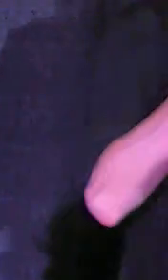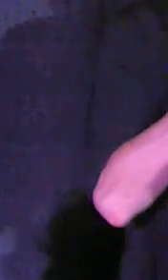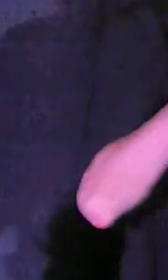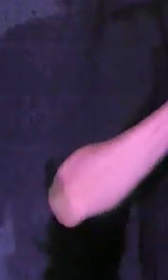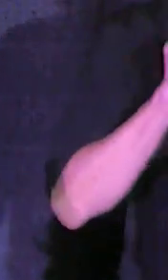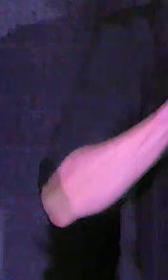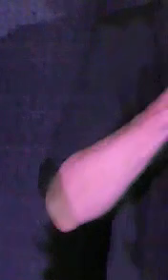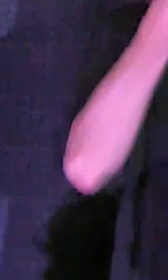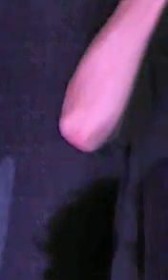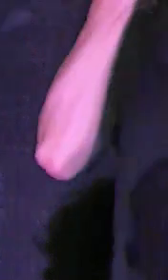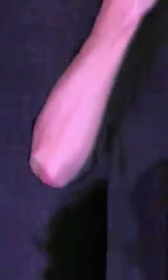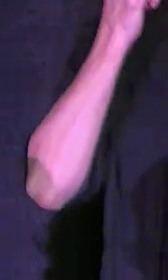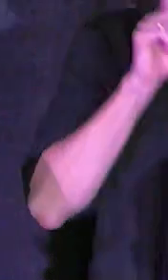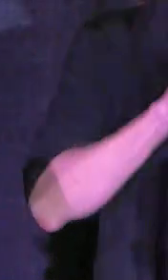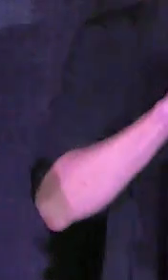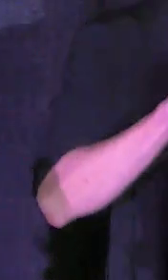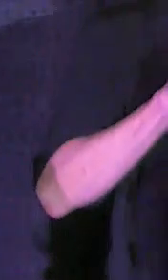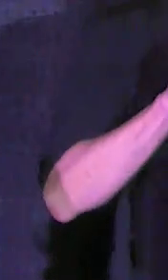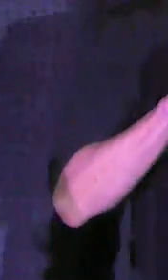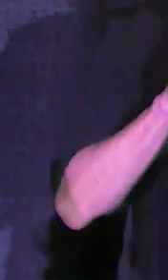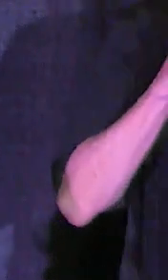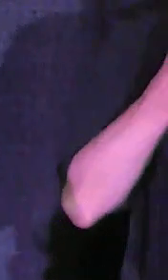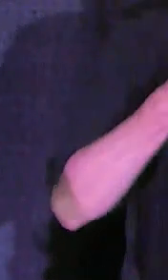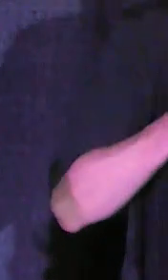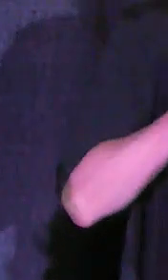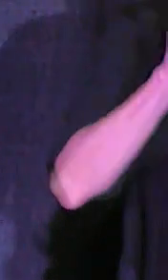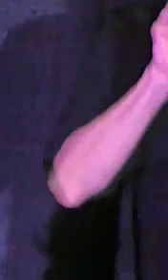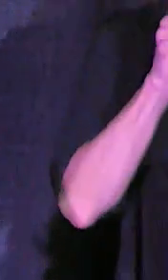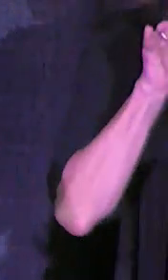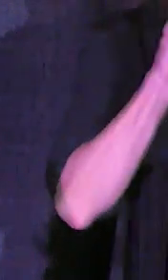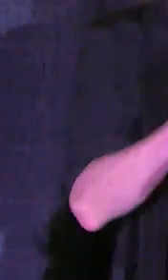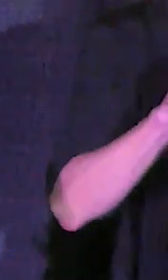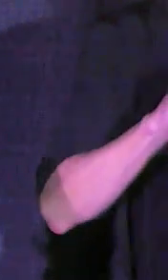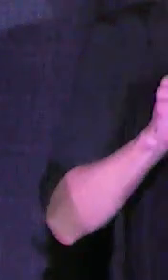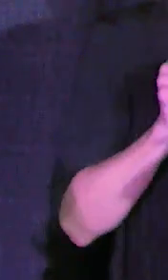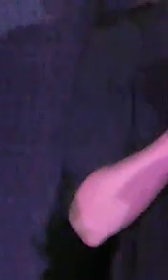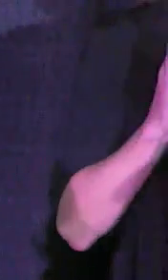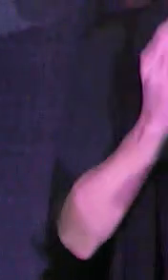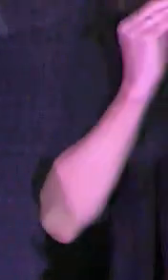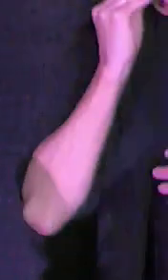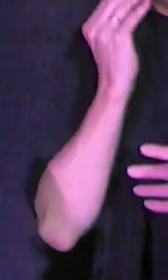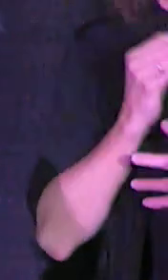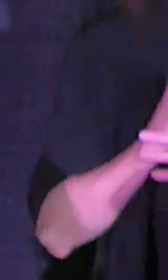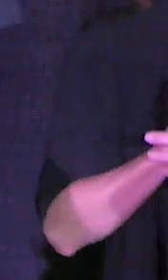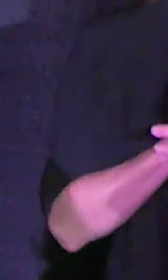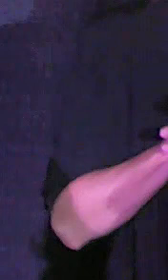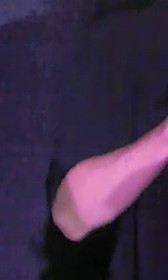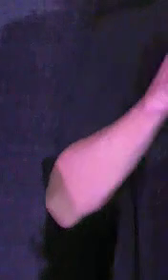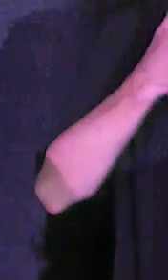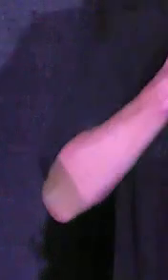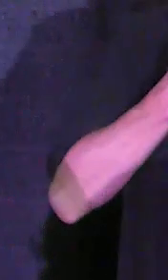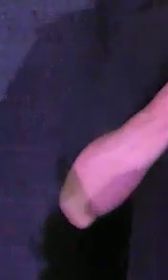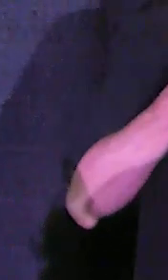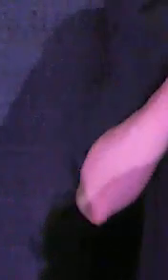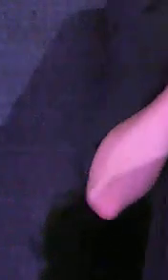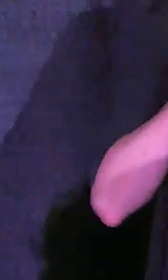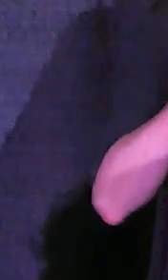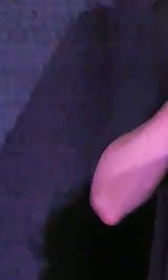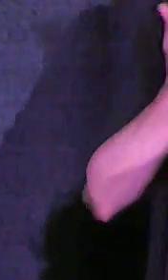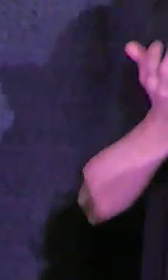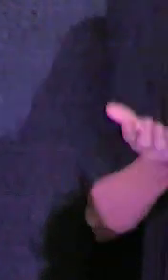traumas, racism, being unhoused, and then feeling so lifted up by hearing